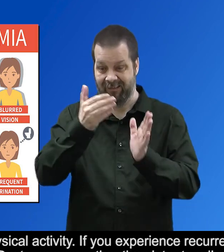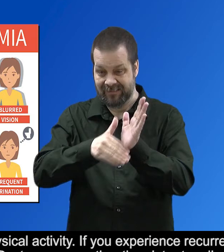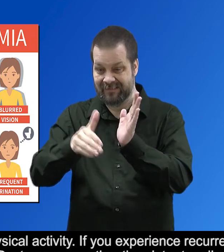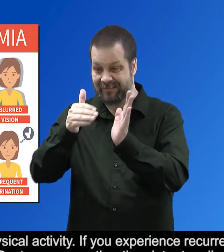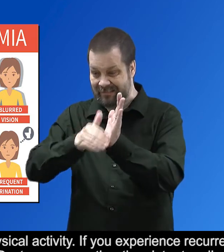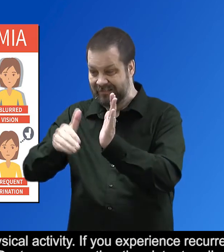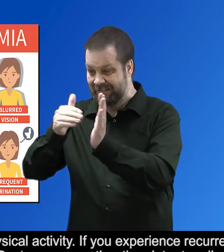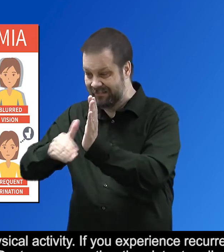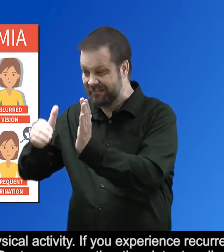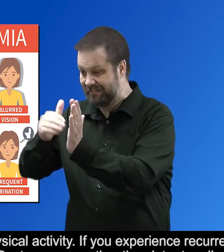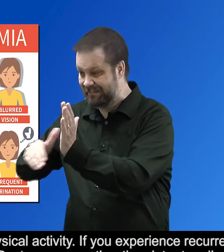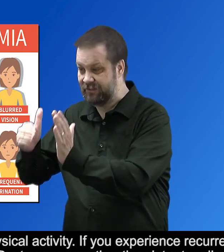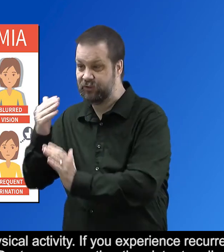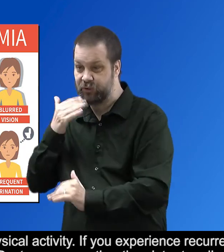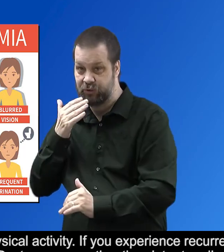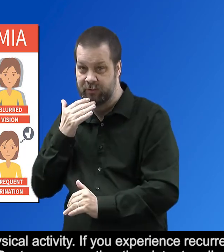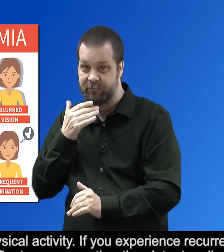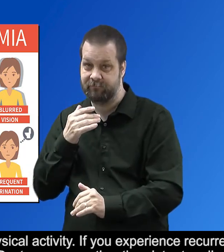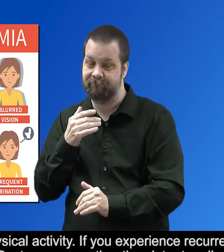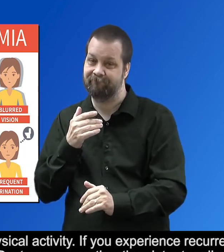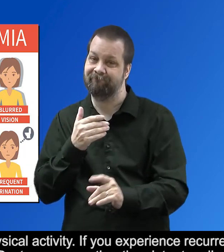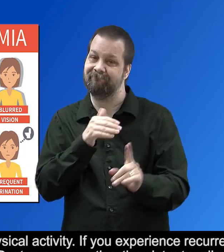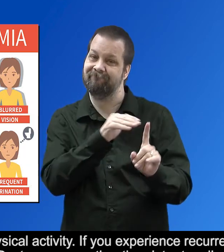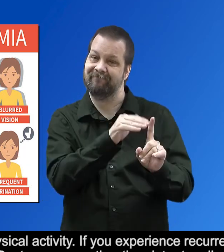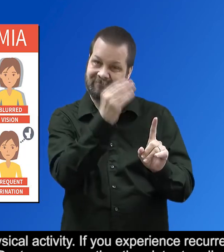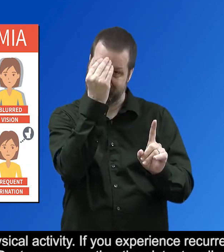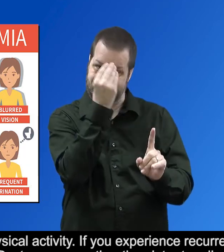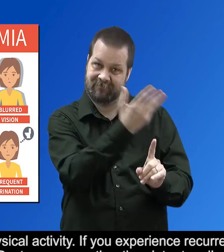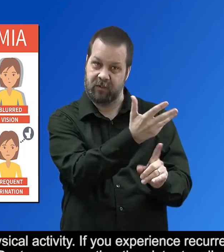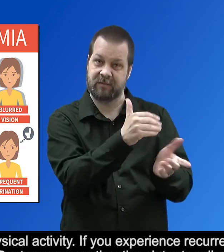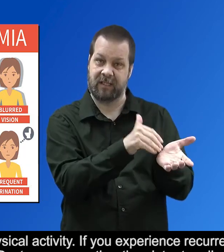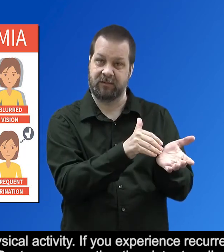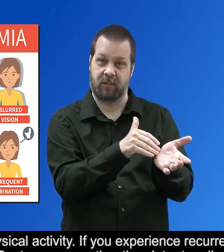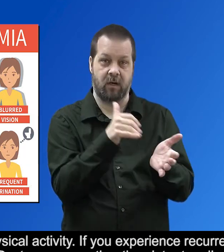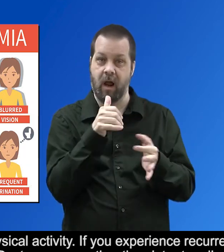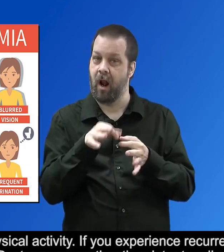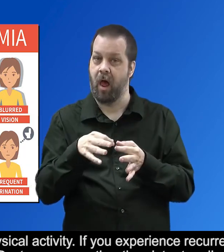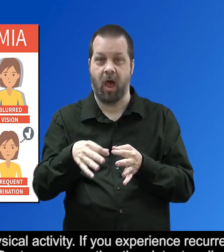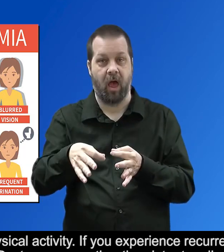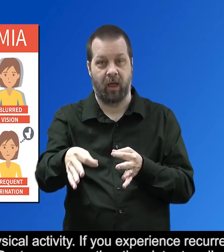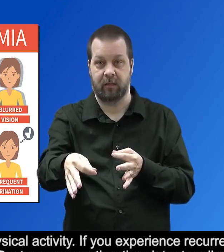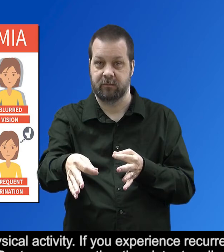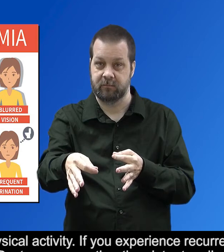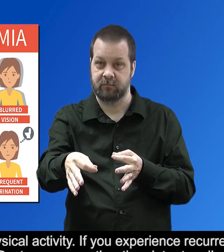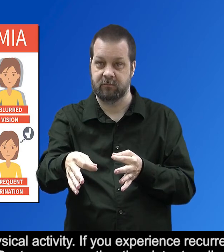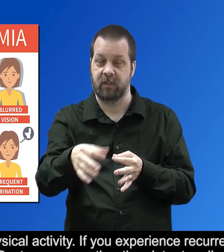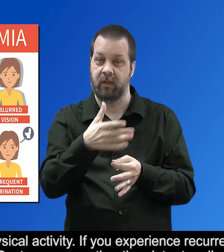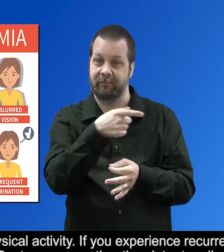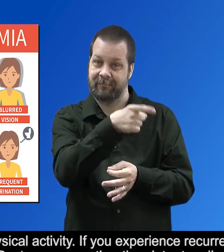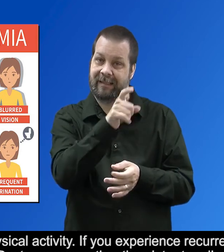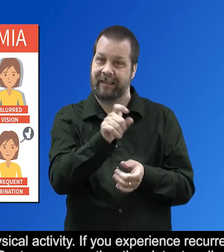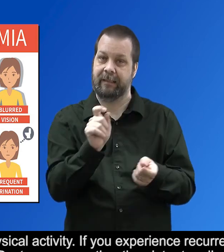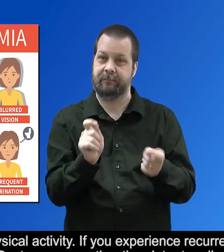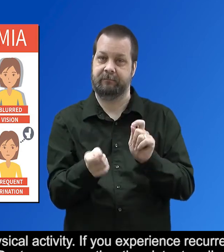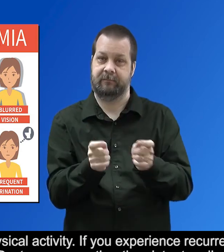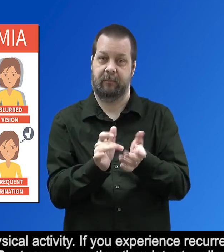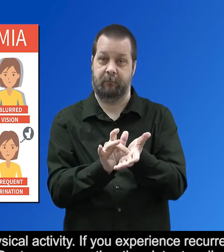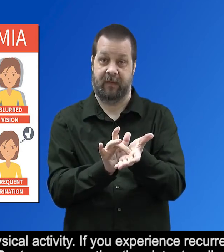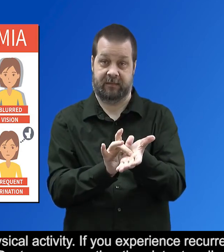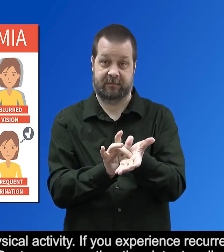If you experience recurrent hyperglycemia, see a doctor sooner rather than later